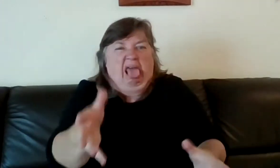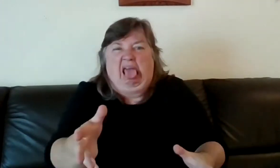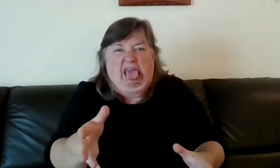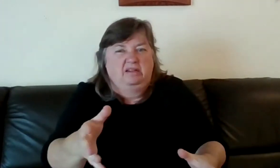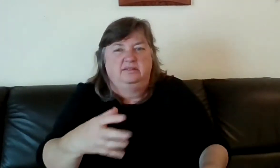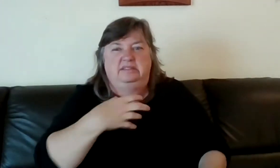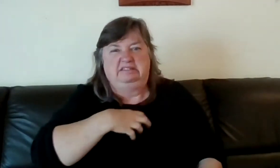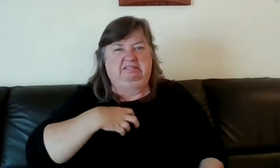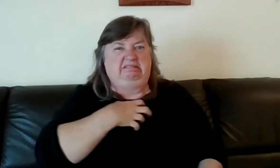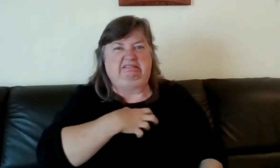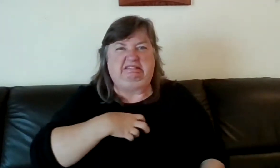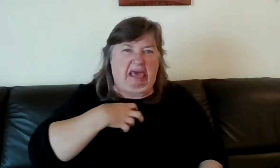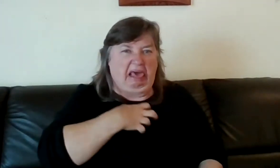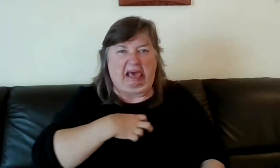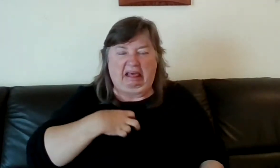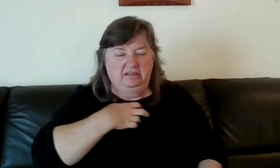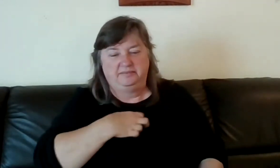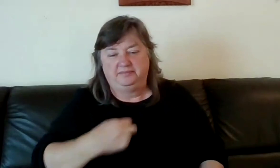Ugh. Ugh.